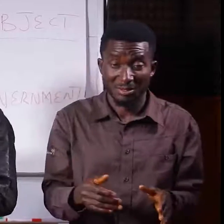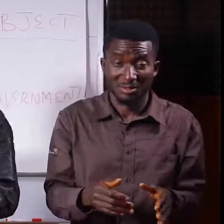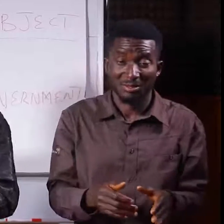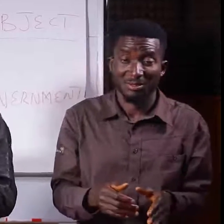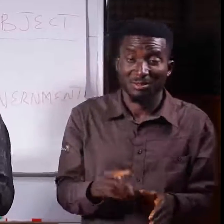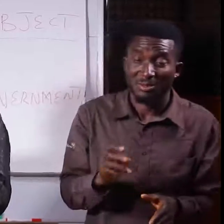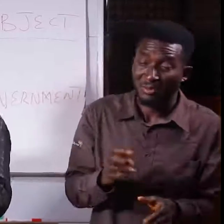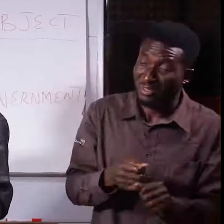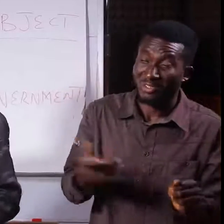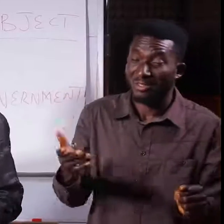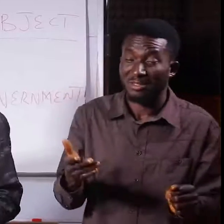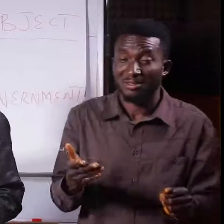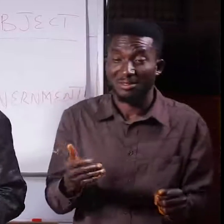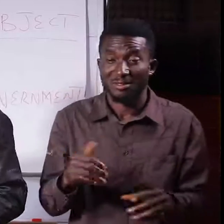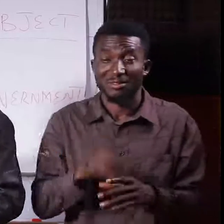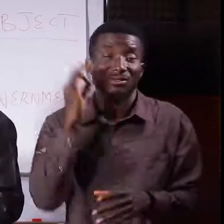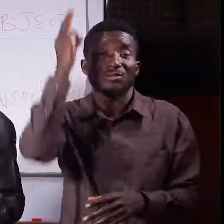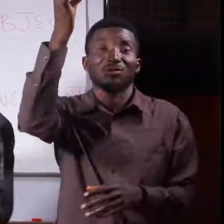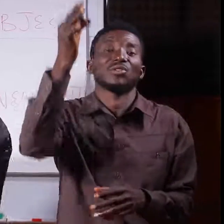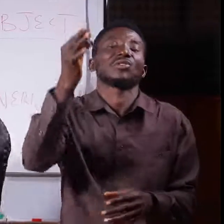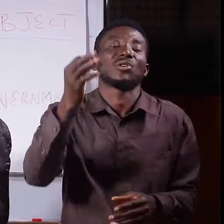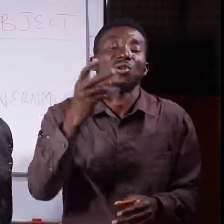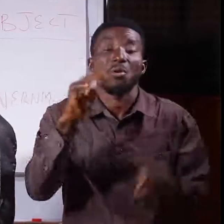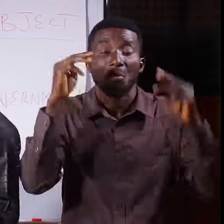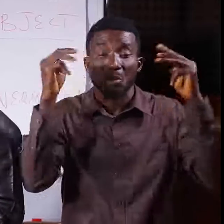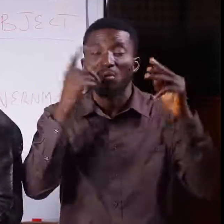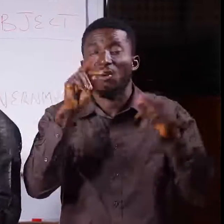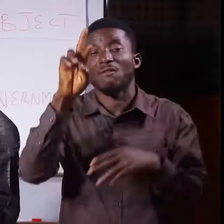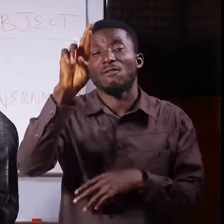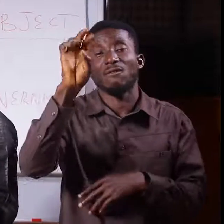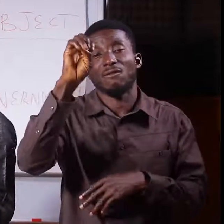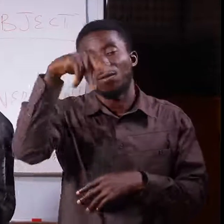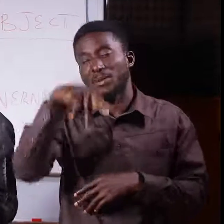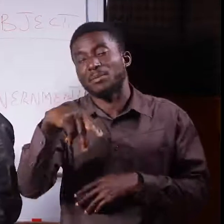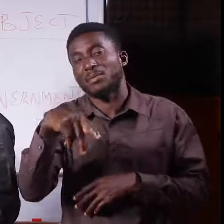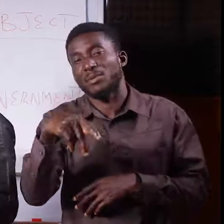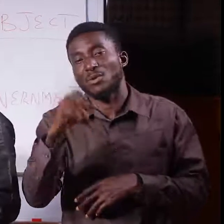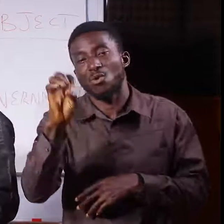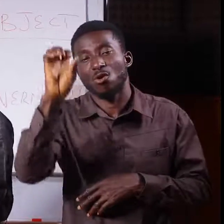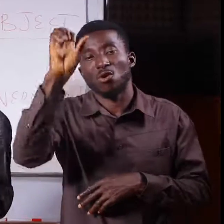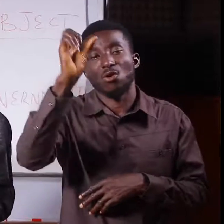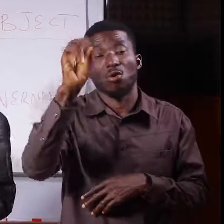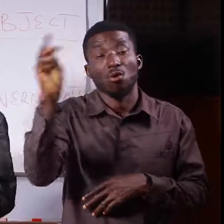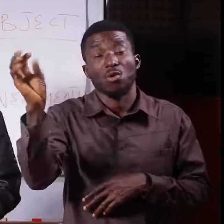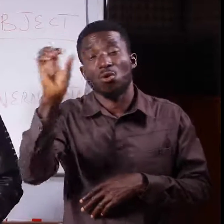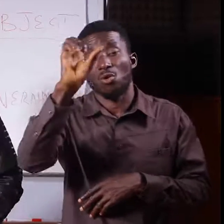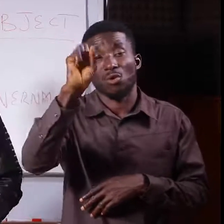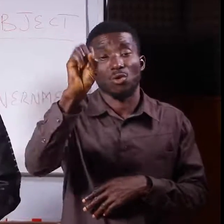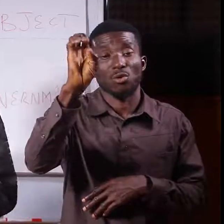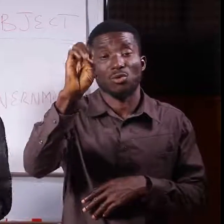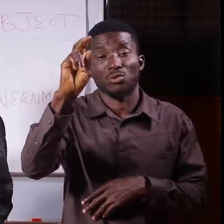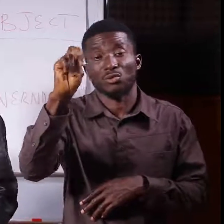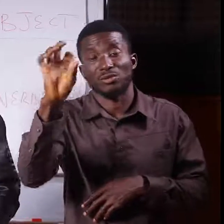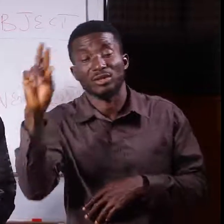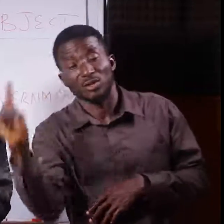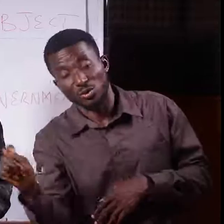office, or member House of Reps, or even the president or senator. So it serves as a training ground.